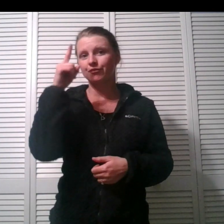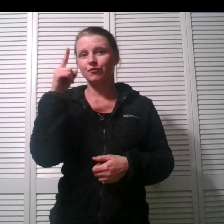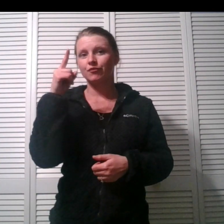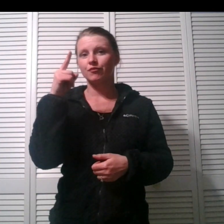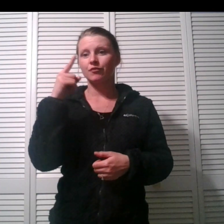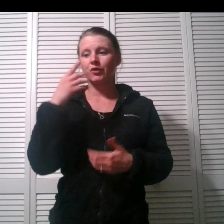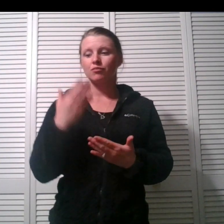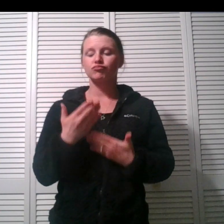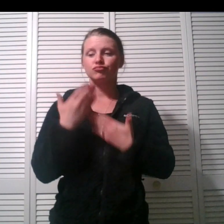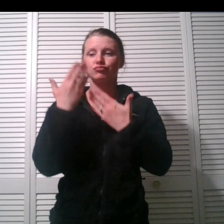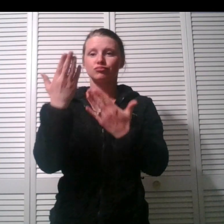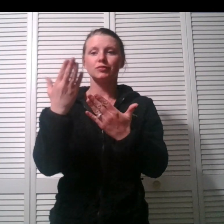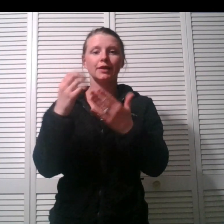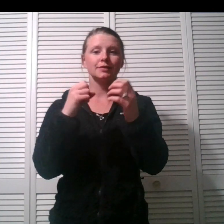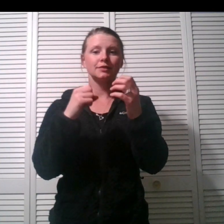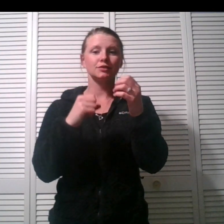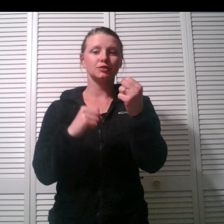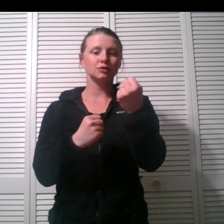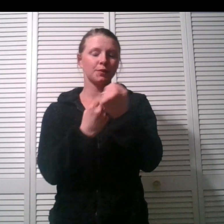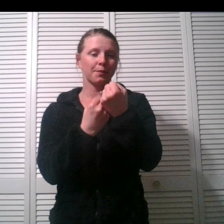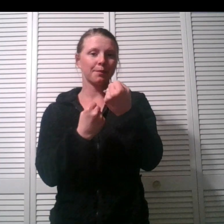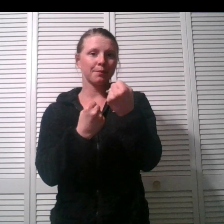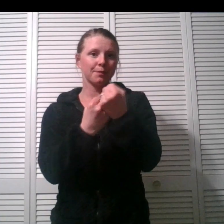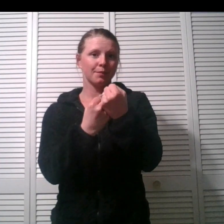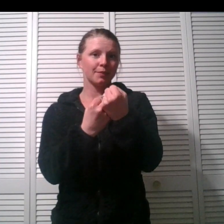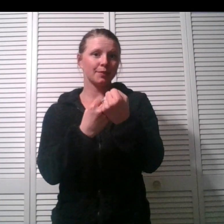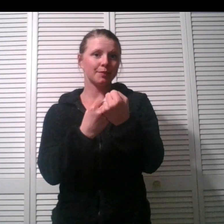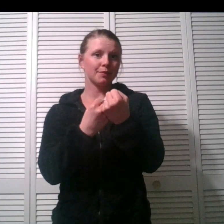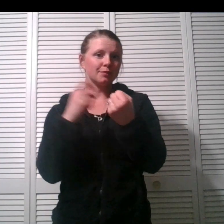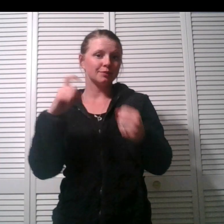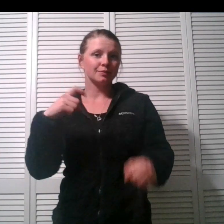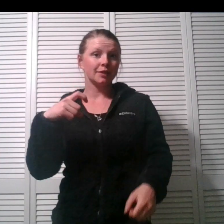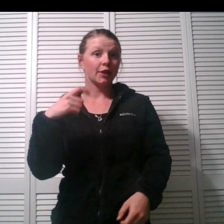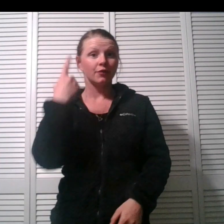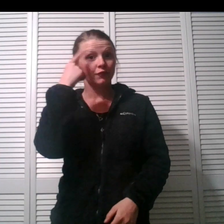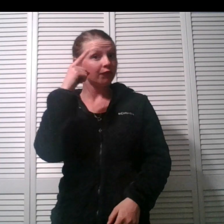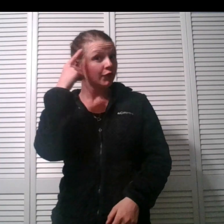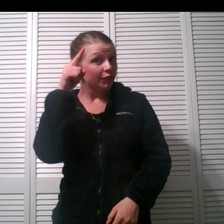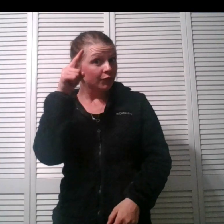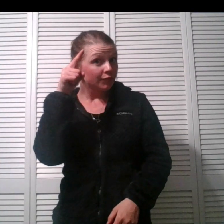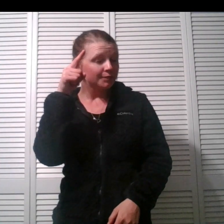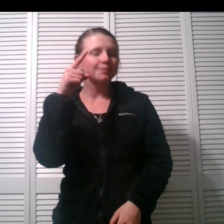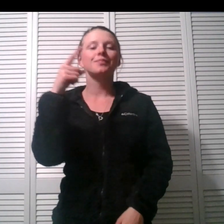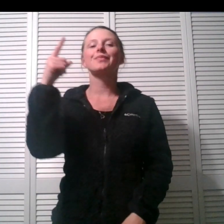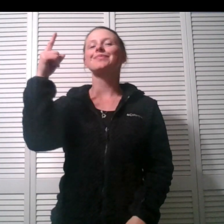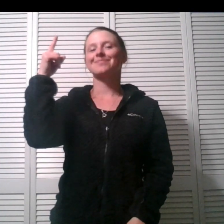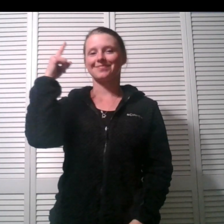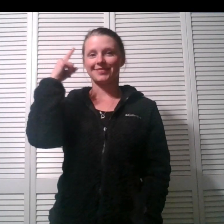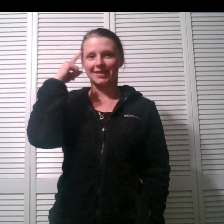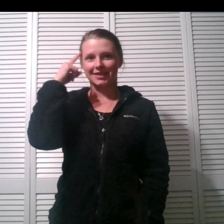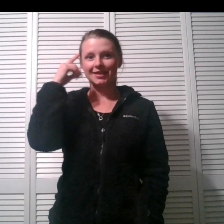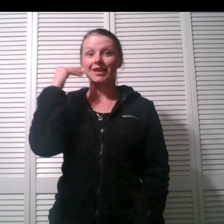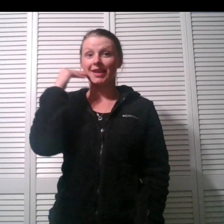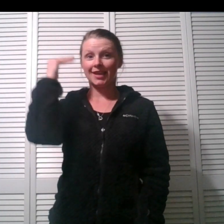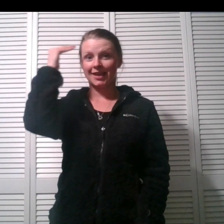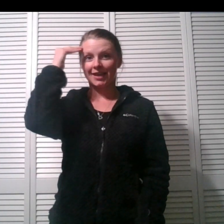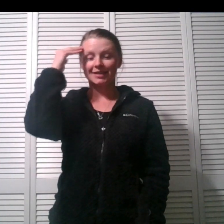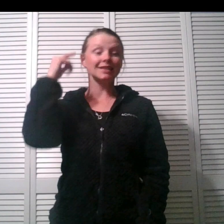the supports that are needed to hold up the head, neck, and trunk of the body.